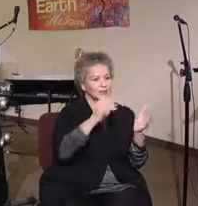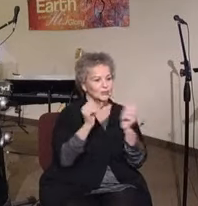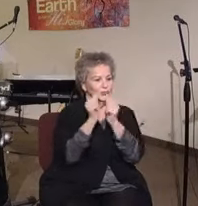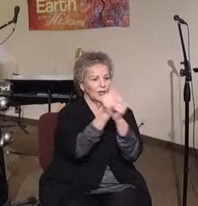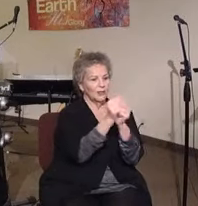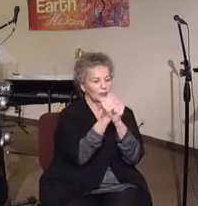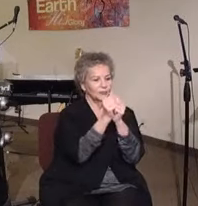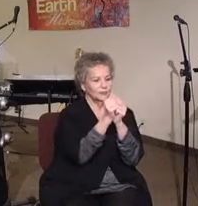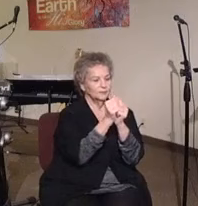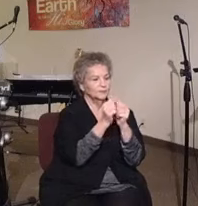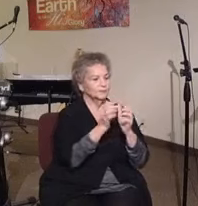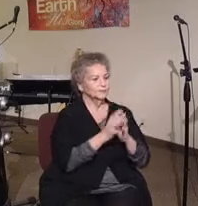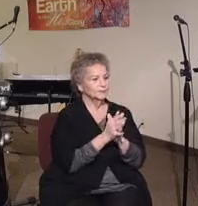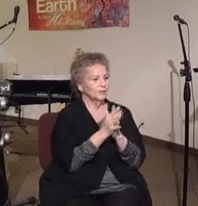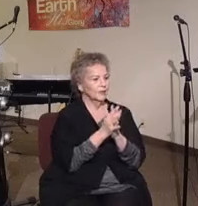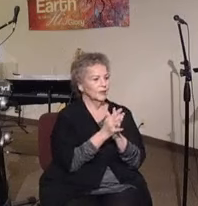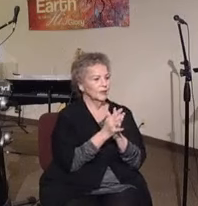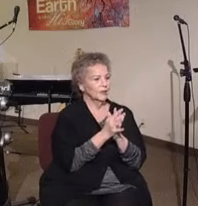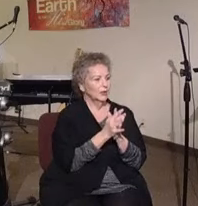Hallelujah.